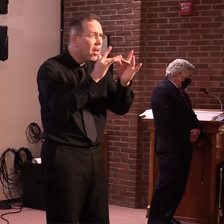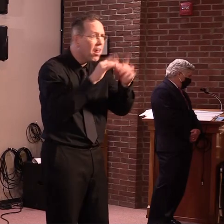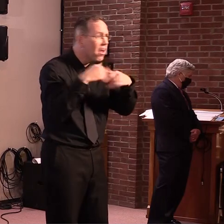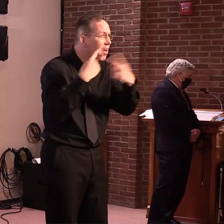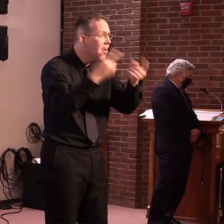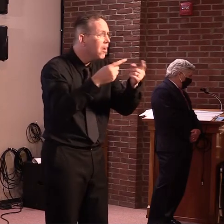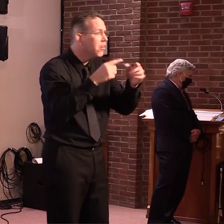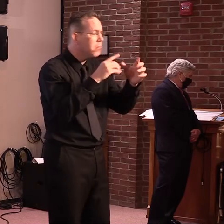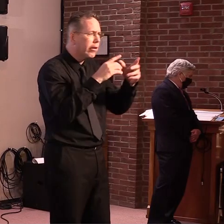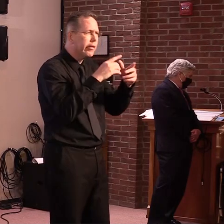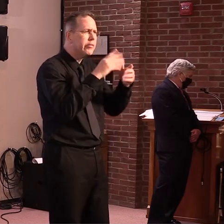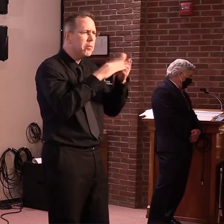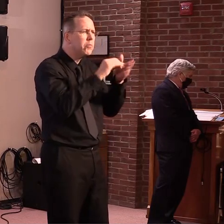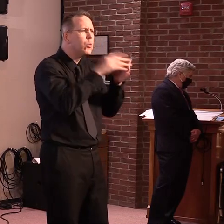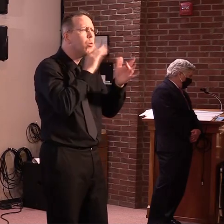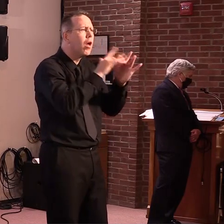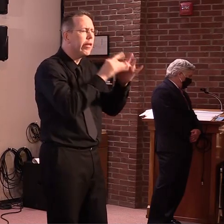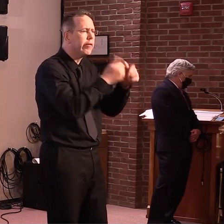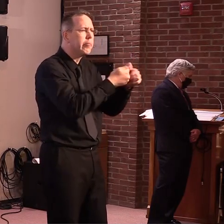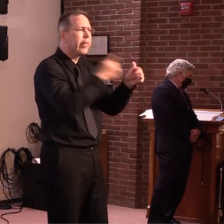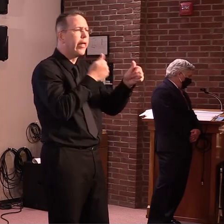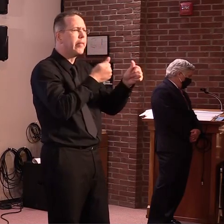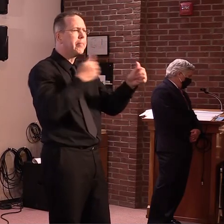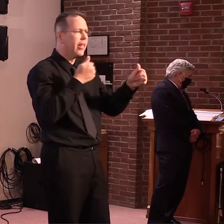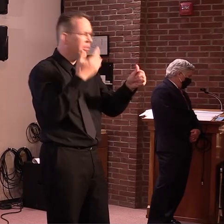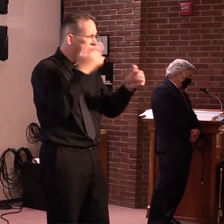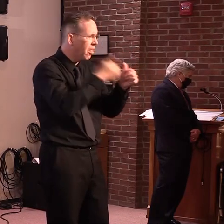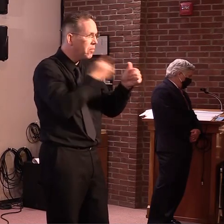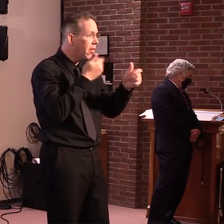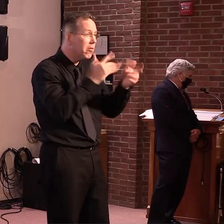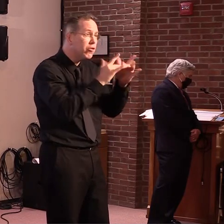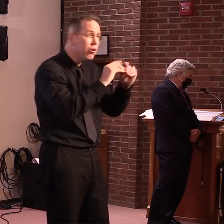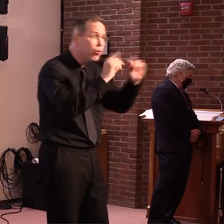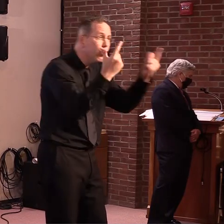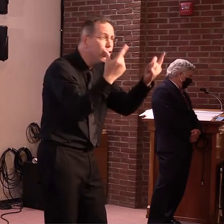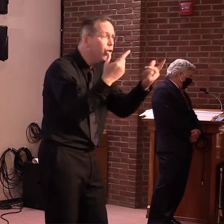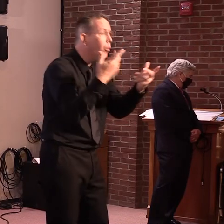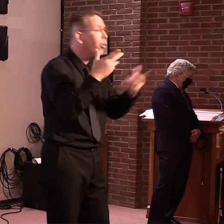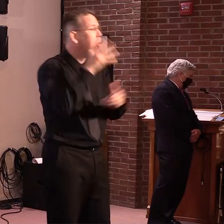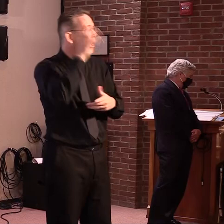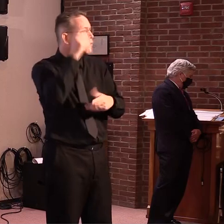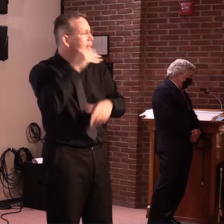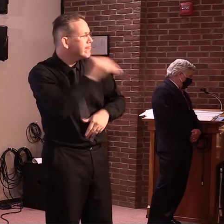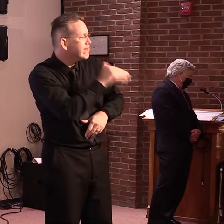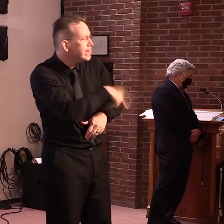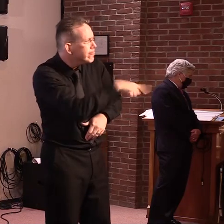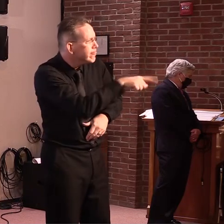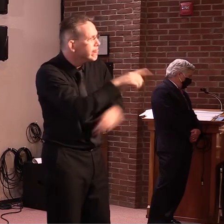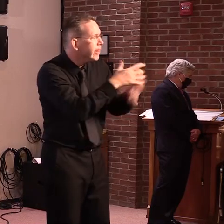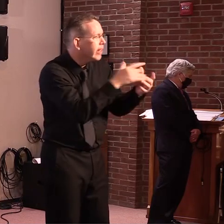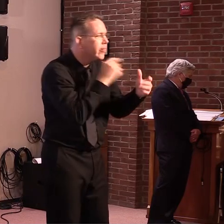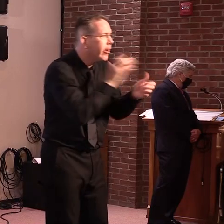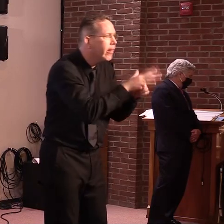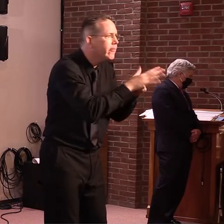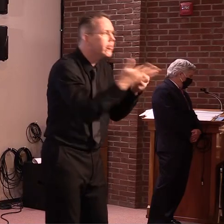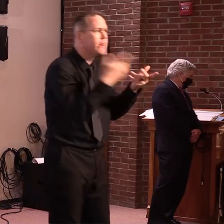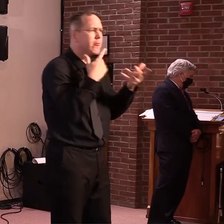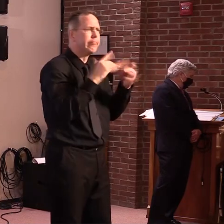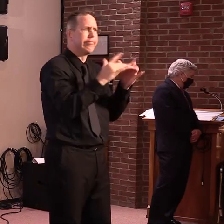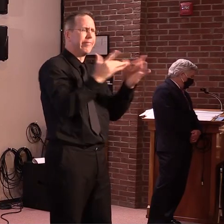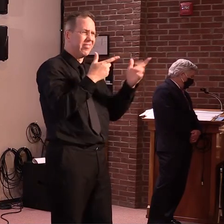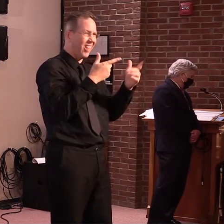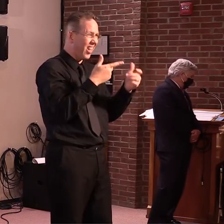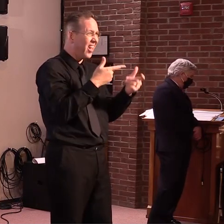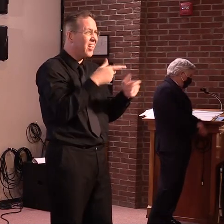that issue. I think for most educators, this is what really galvanize us into action to our interest